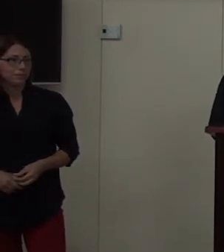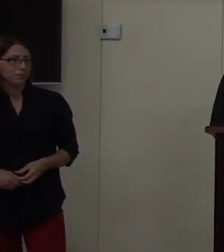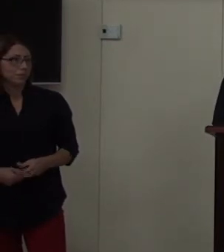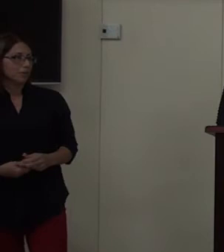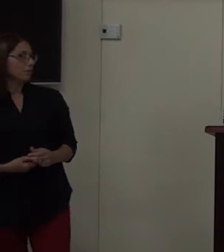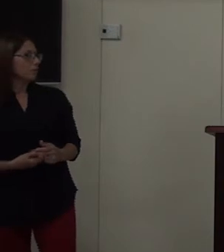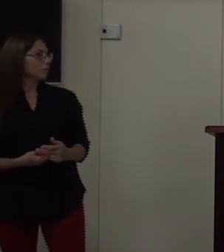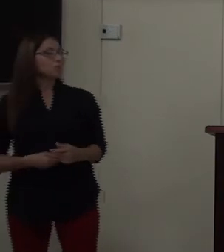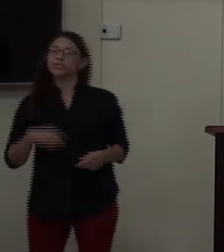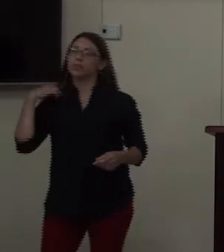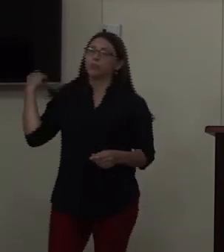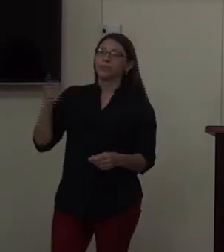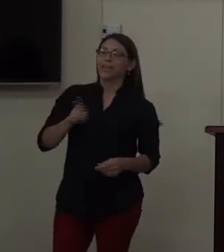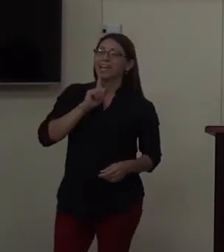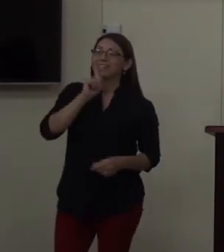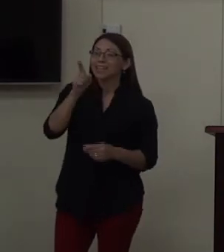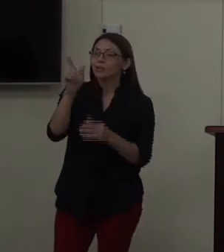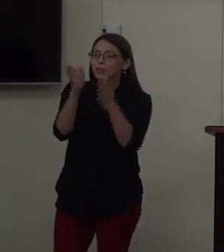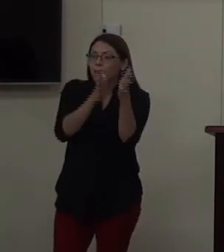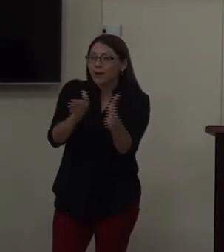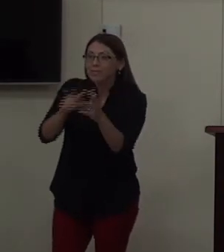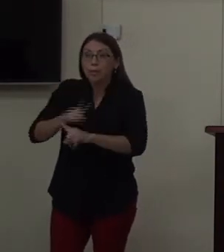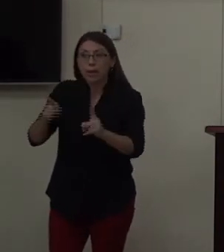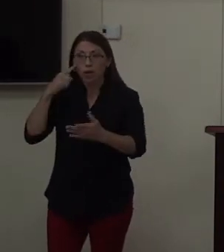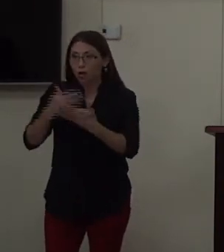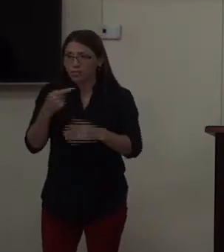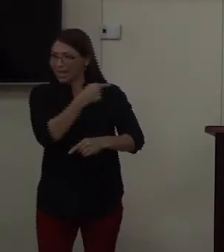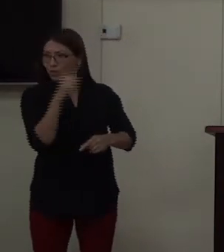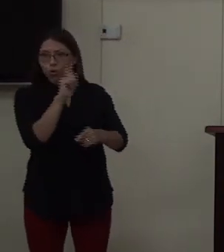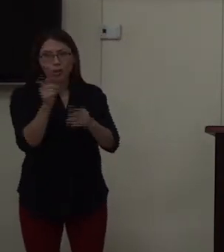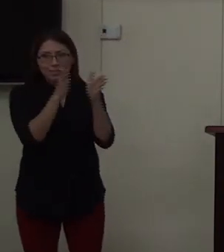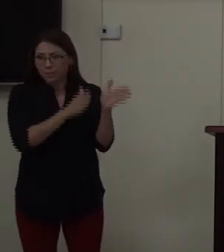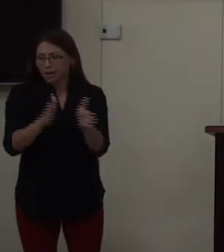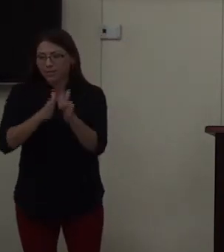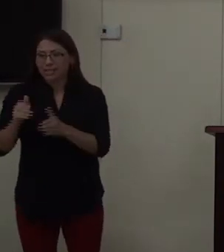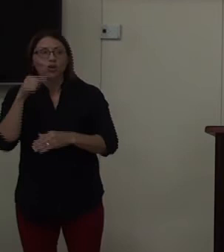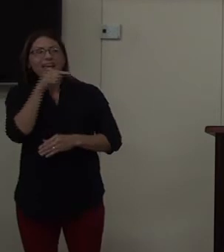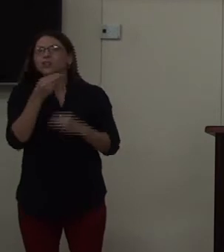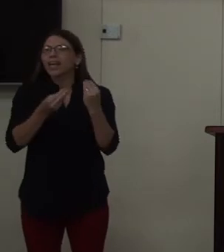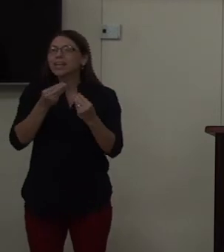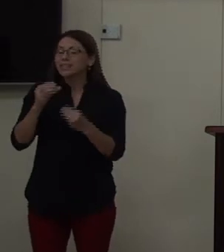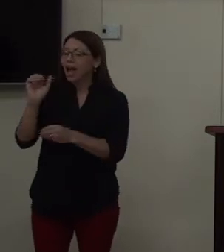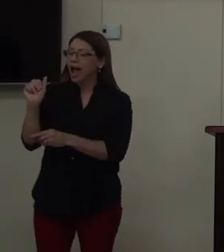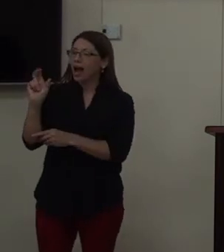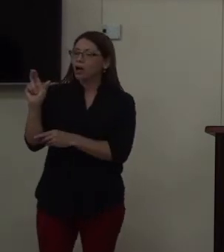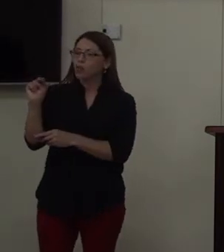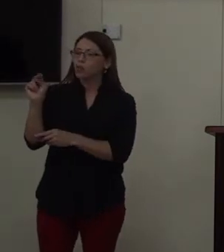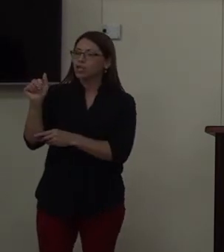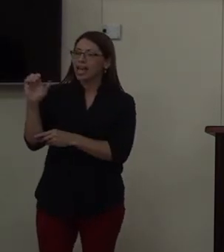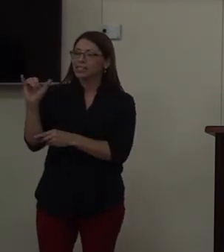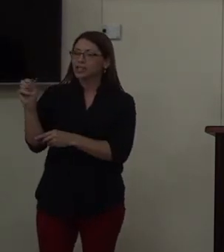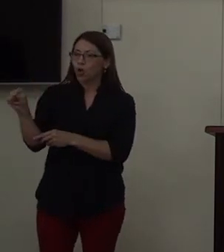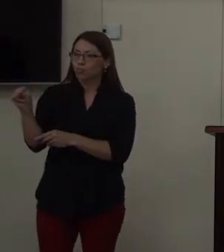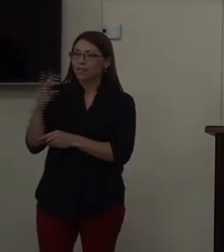es cierto, es una planificación. Ahora, que conste, que no es planificación, ¿verdad? Es esa acuñación, digamos, de hablantes particulares, creación